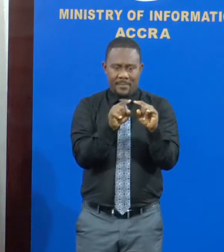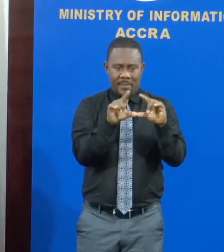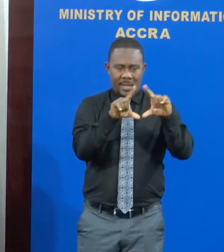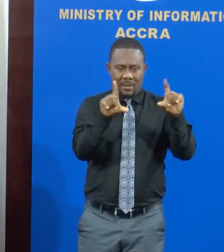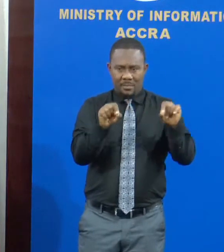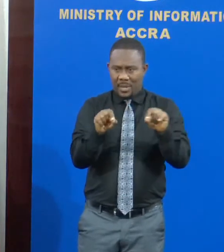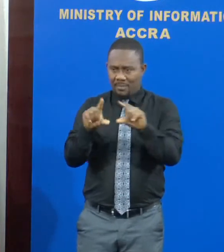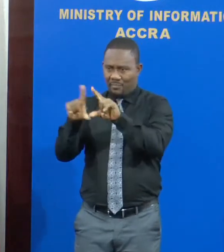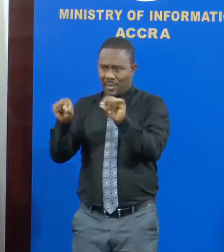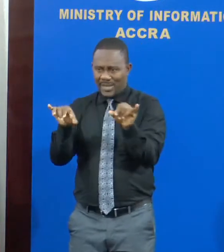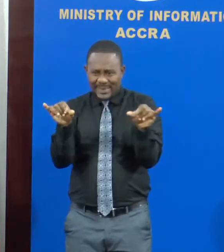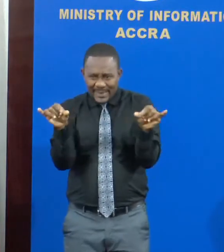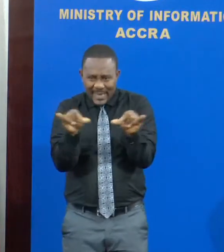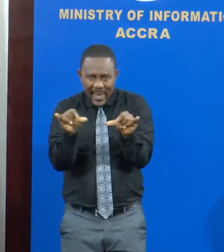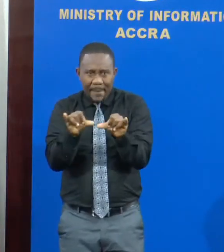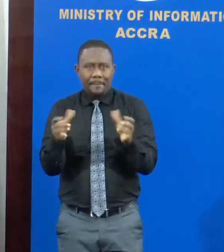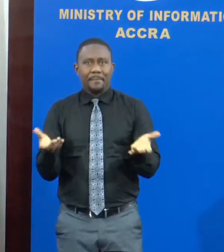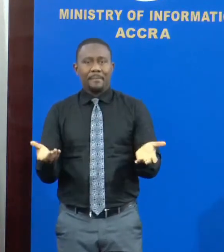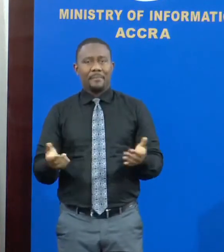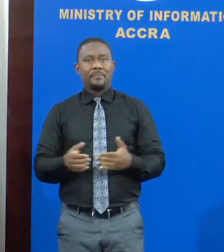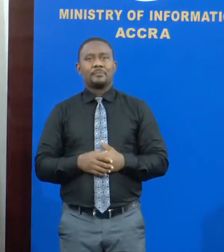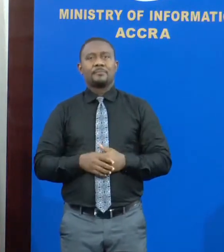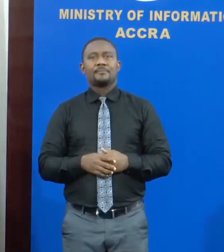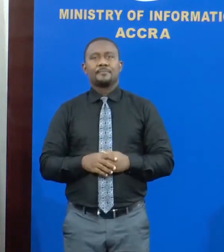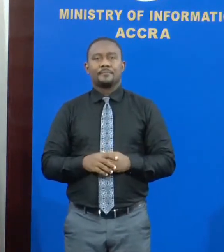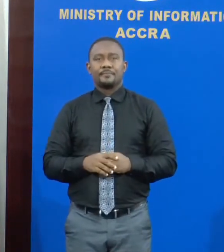saves us quite a bit of money also.